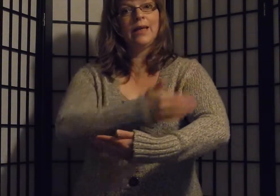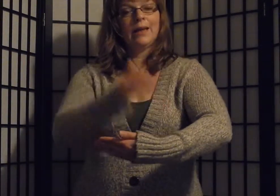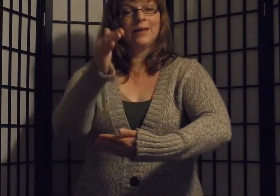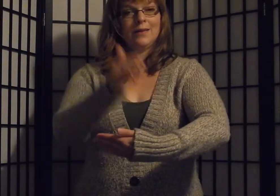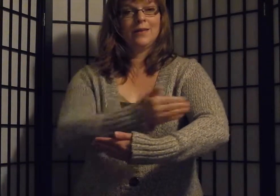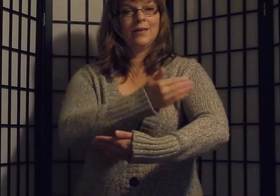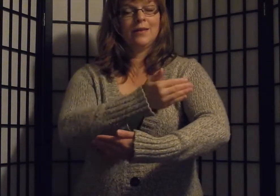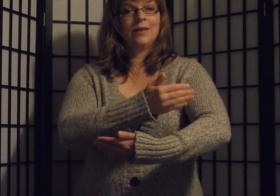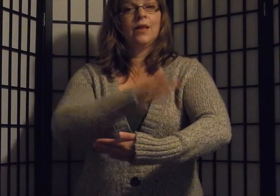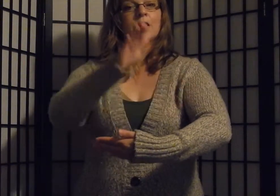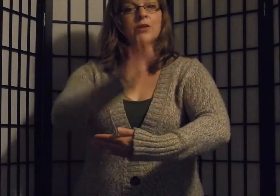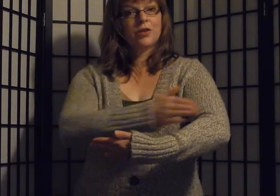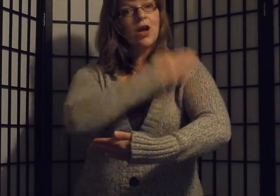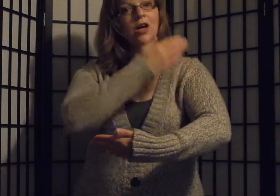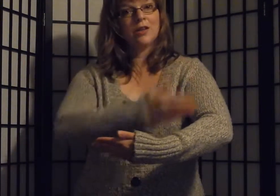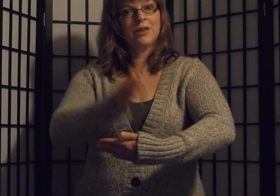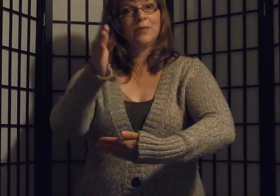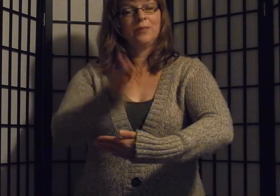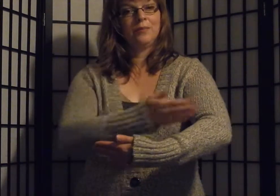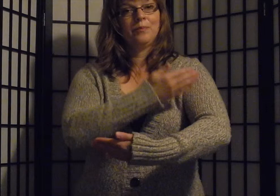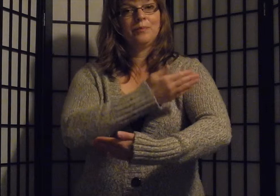sing, song.